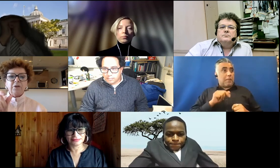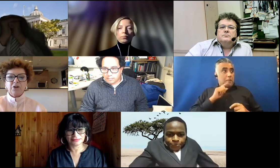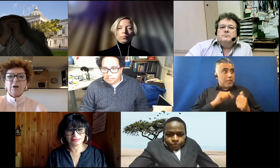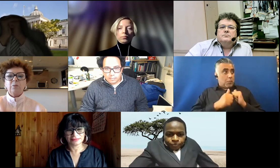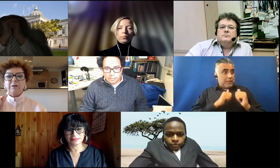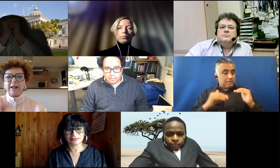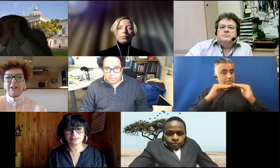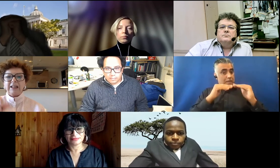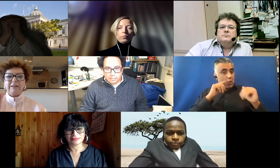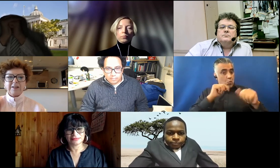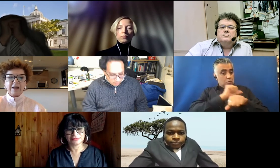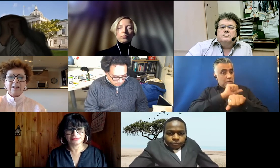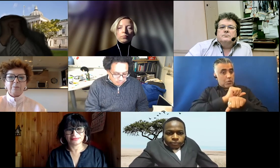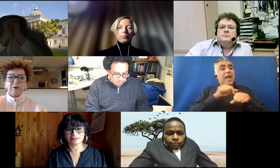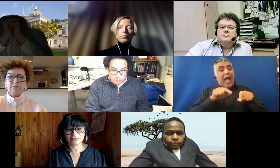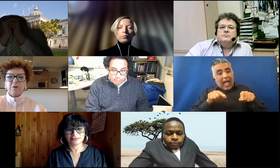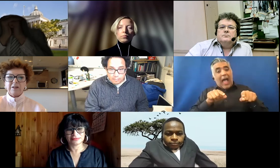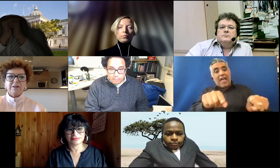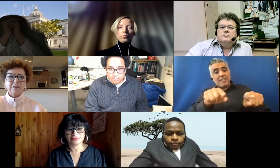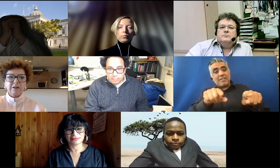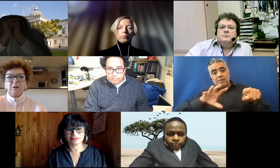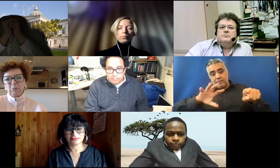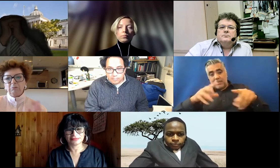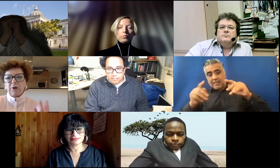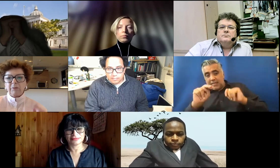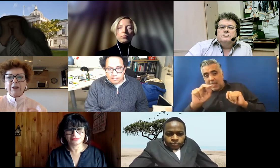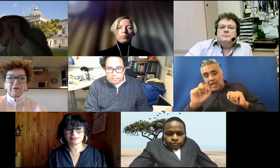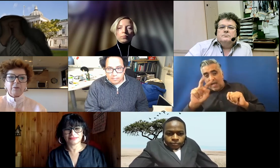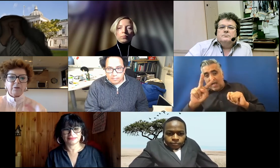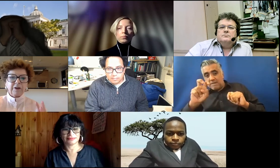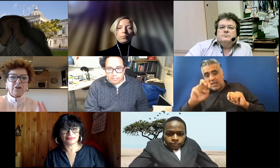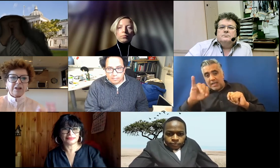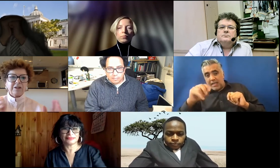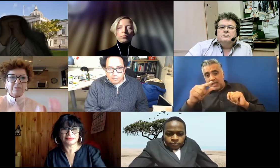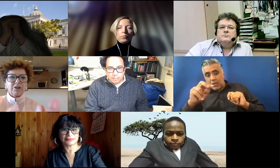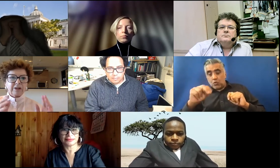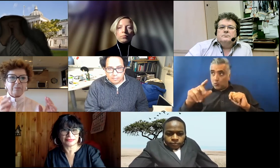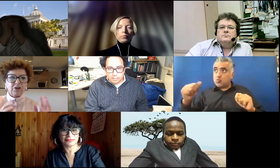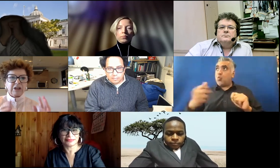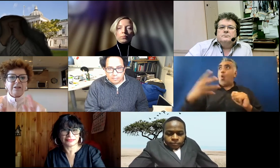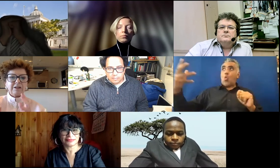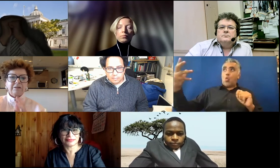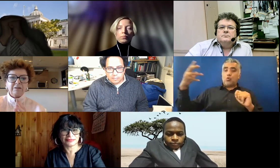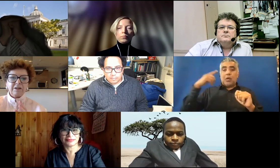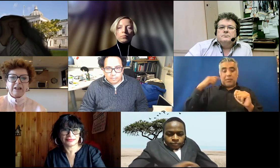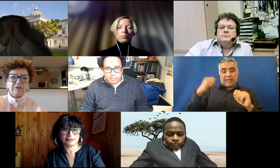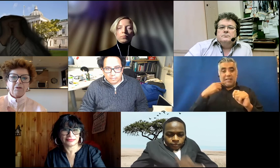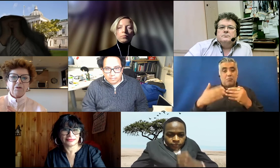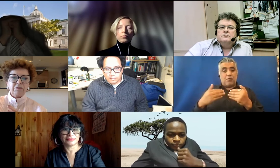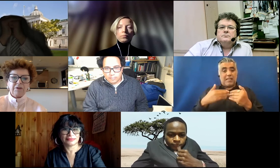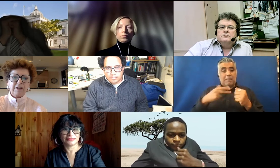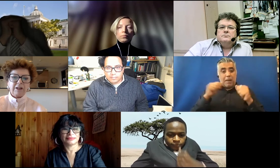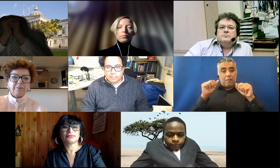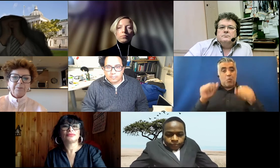fairly for a job while navigating these AI-powered processes, probably everyone will find it just that much easier to get